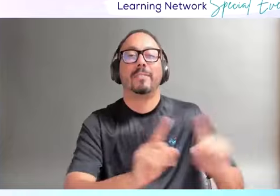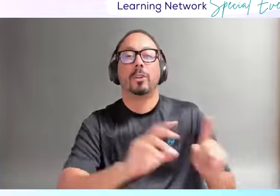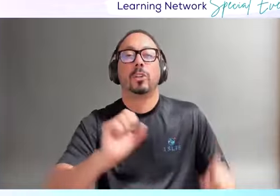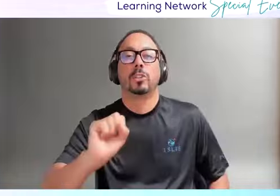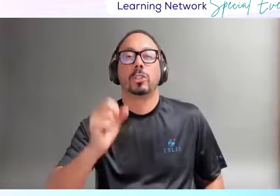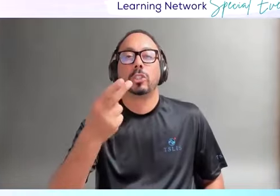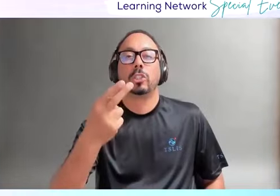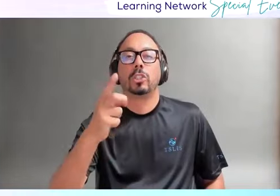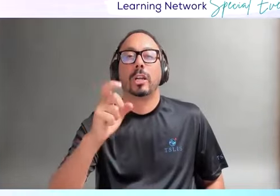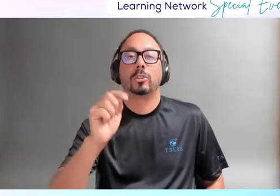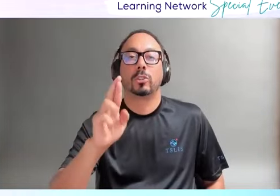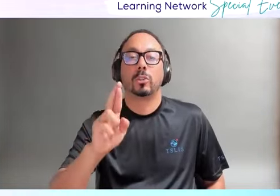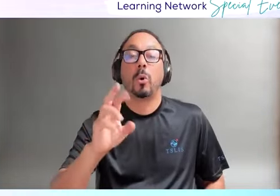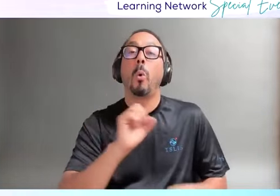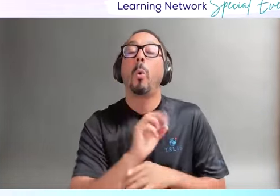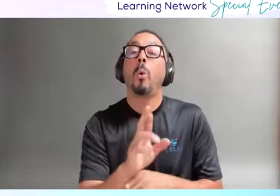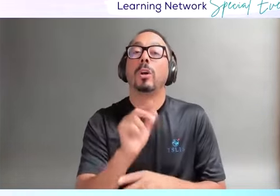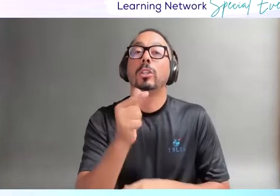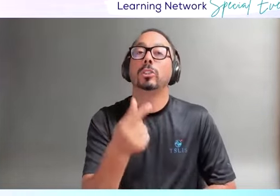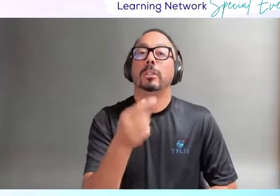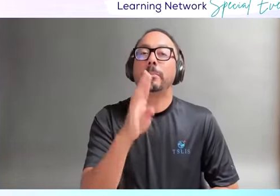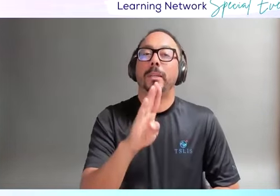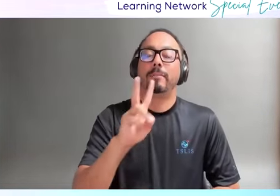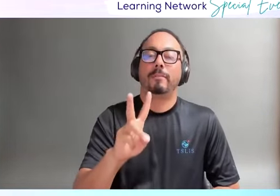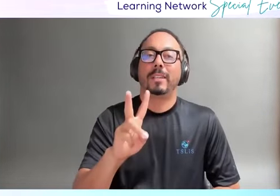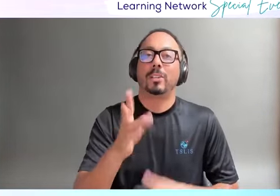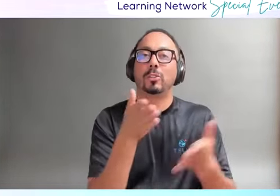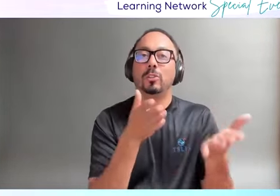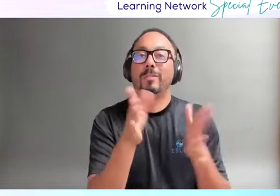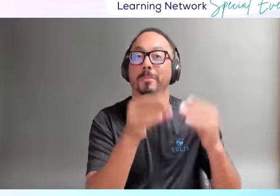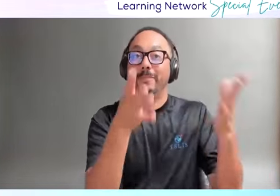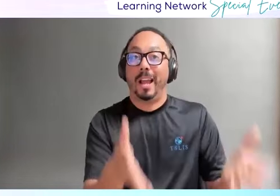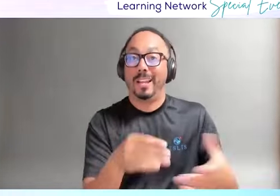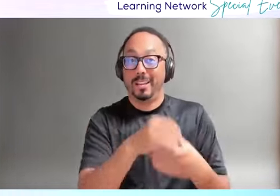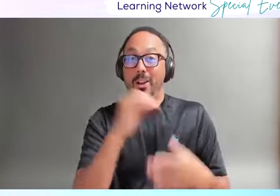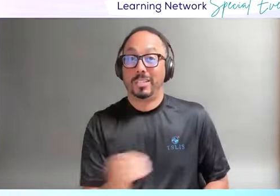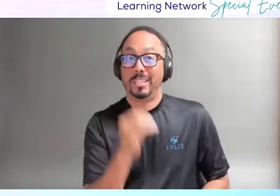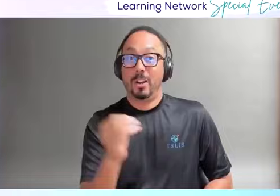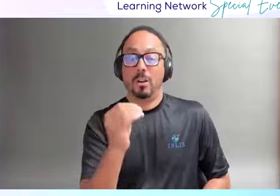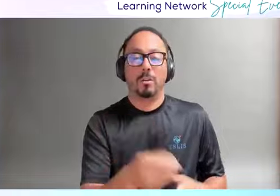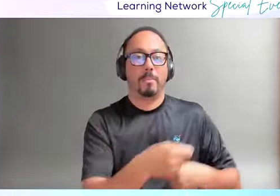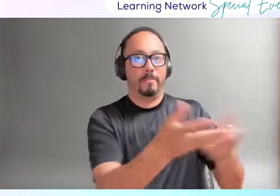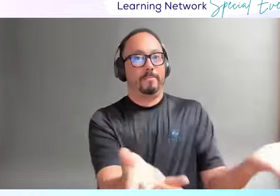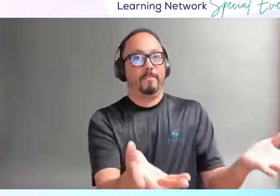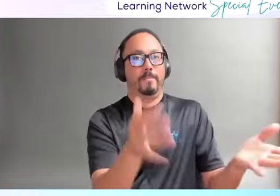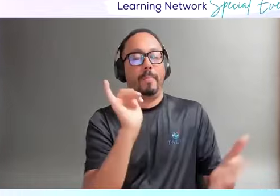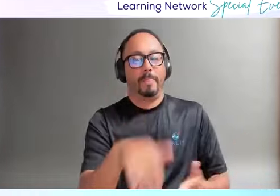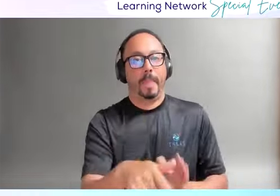providers in Ontario. That curriculum lives online, and I encourage you, if you haven't seen it, to go and work through